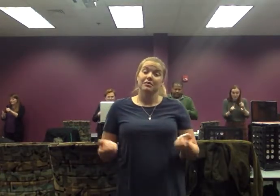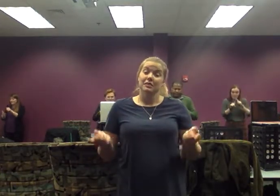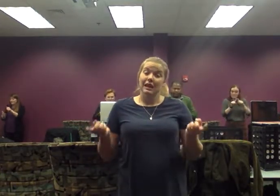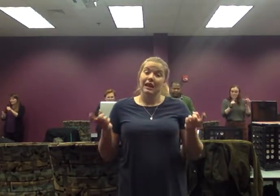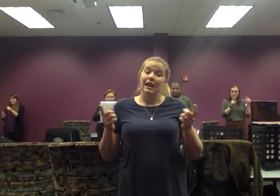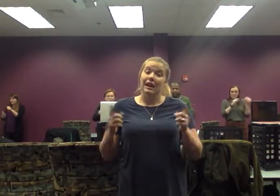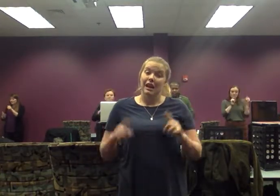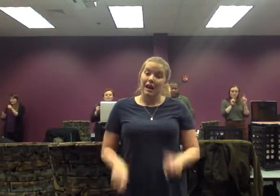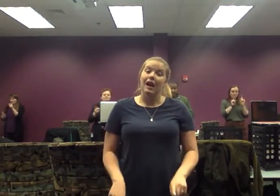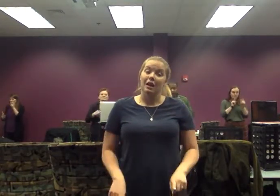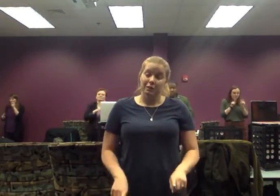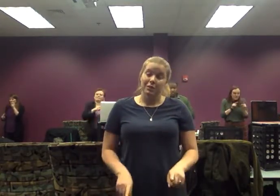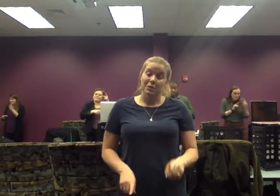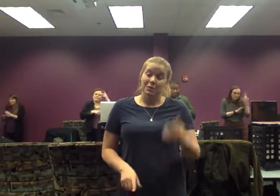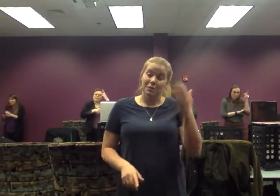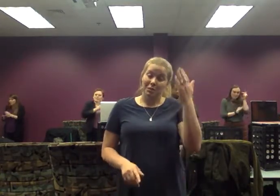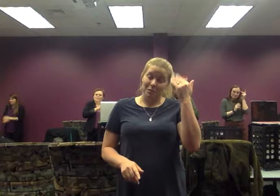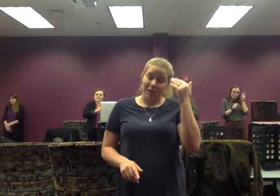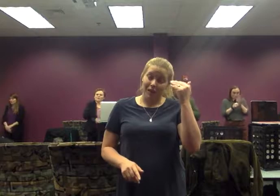heavy political pressure of the Great Awakening,